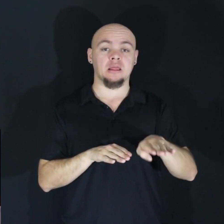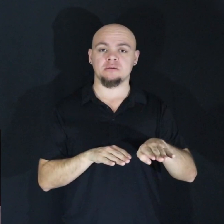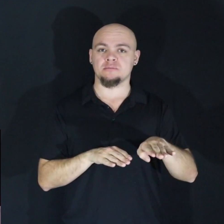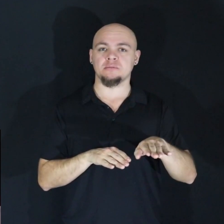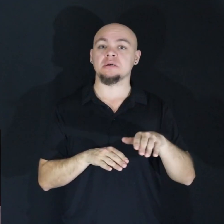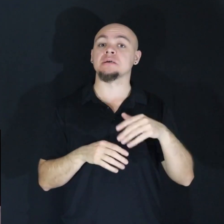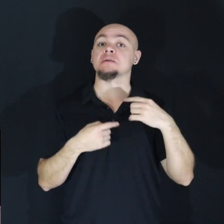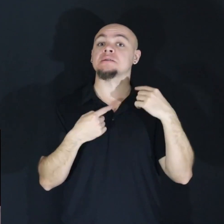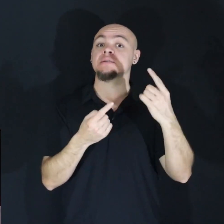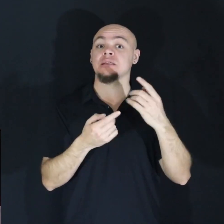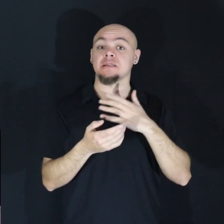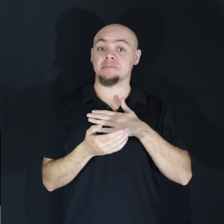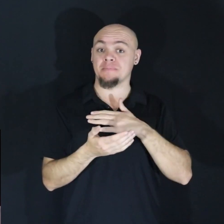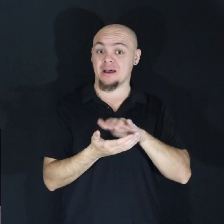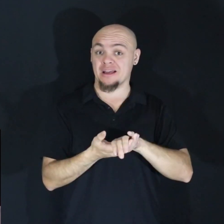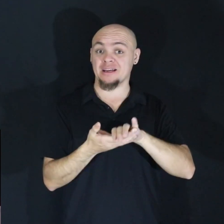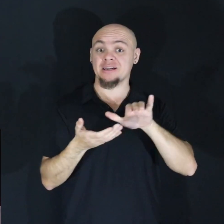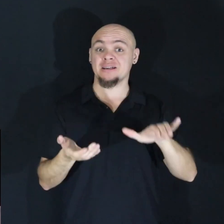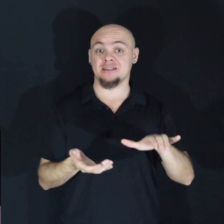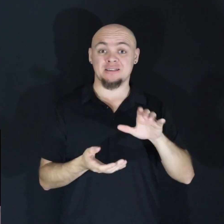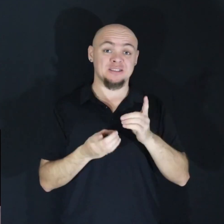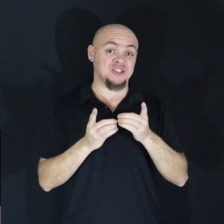Since my divorce, though,